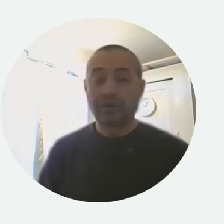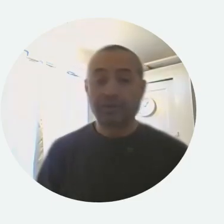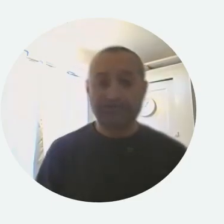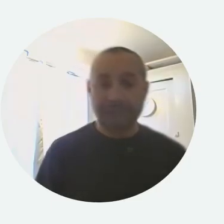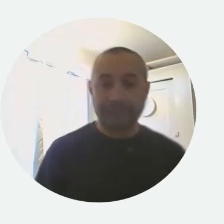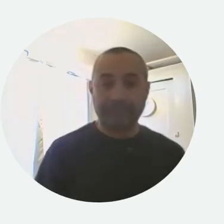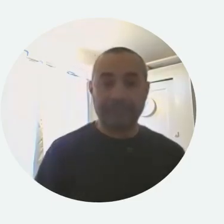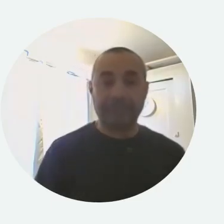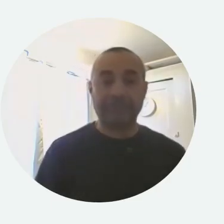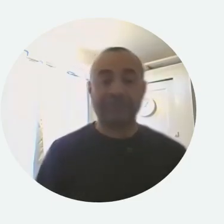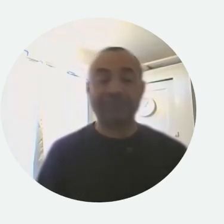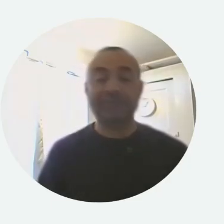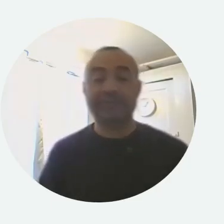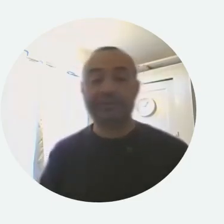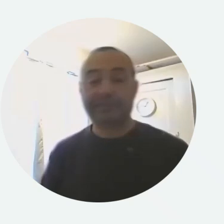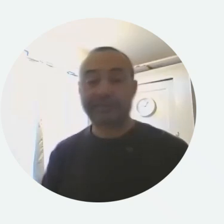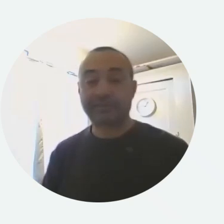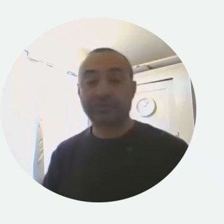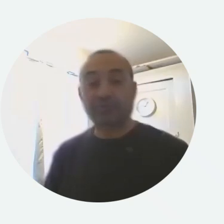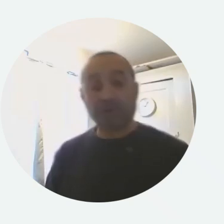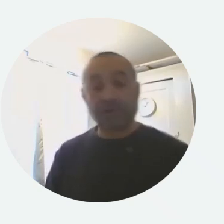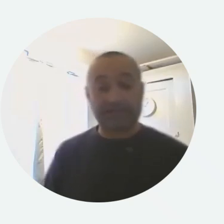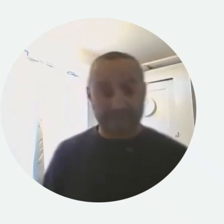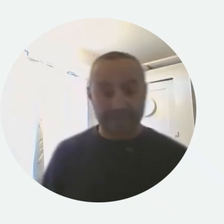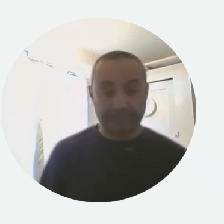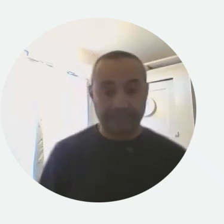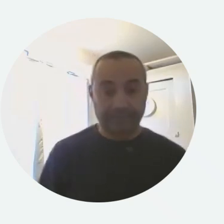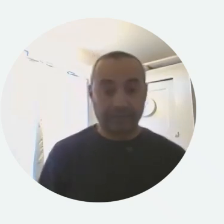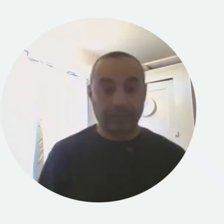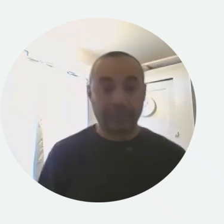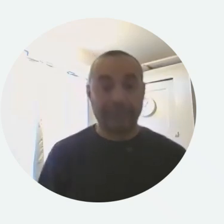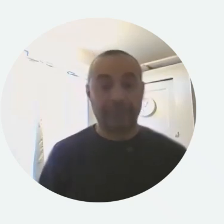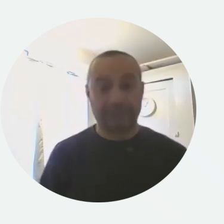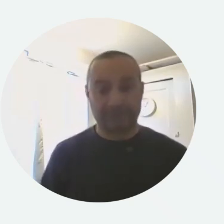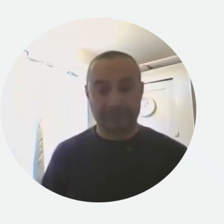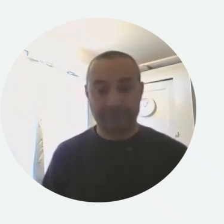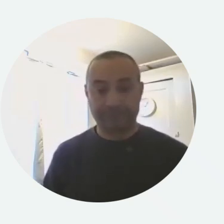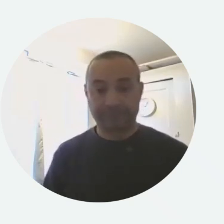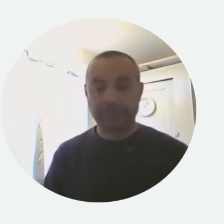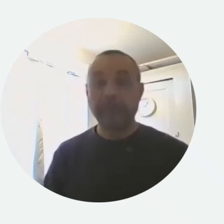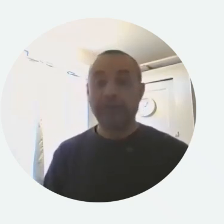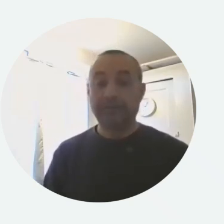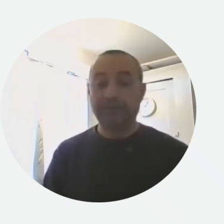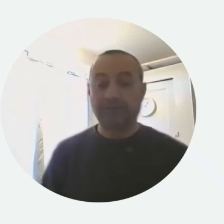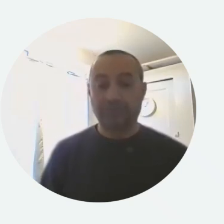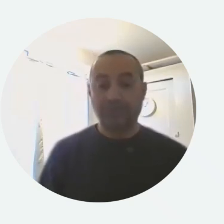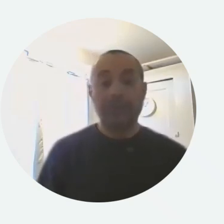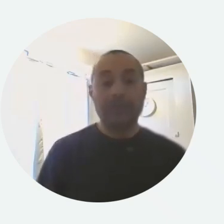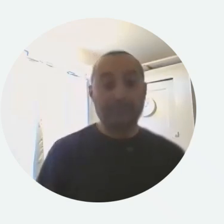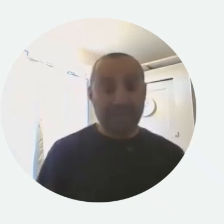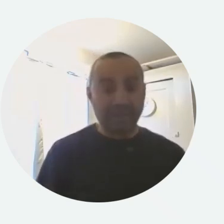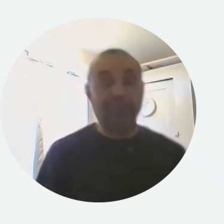Currently, the specialist teaching services do not have a qualified trainer, even though many members of